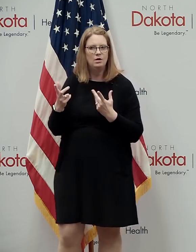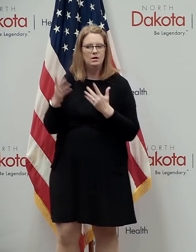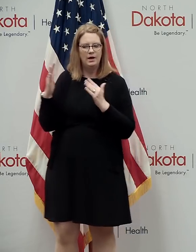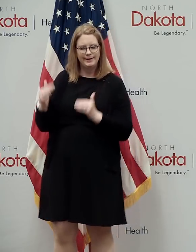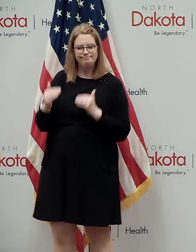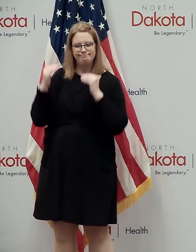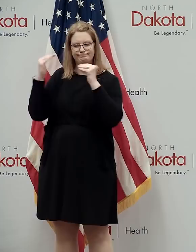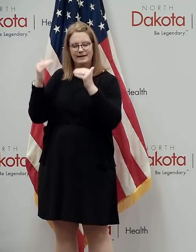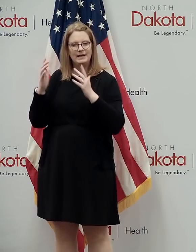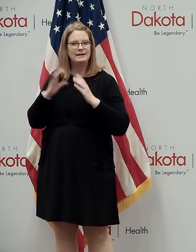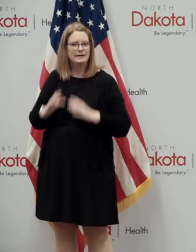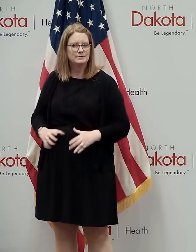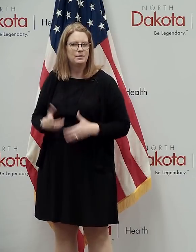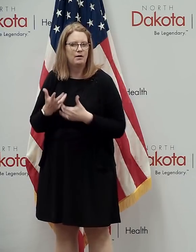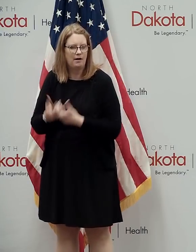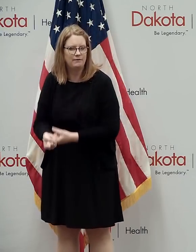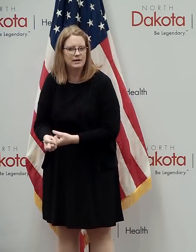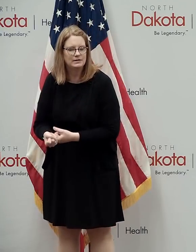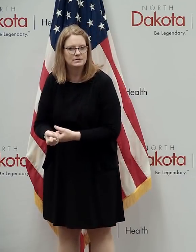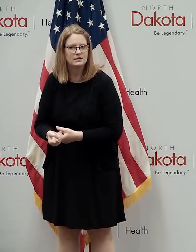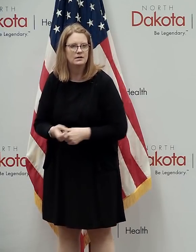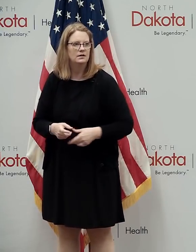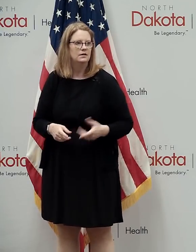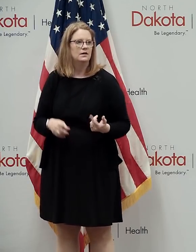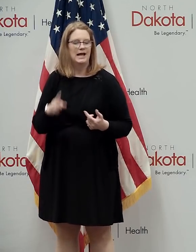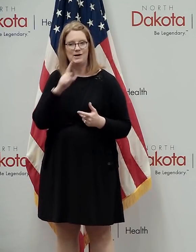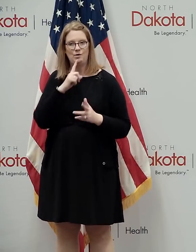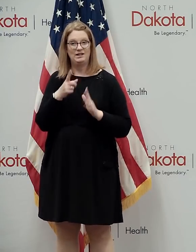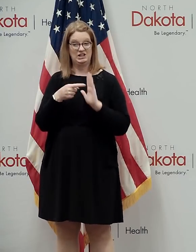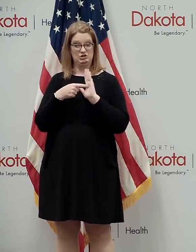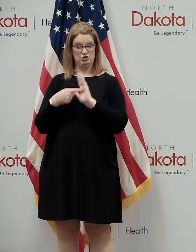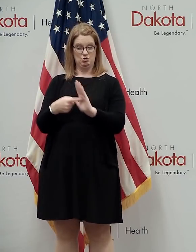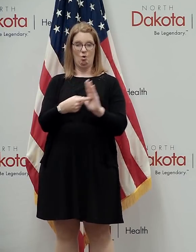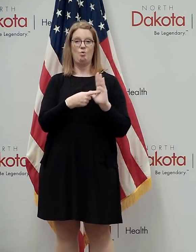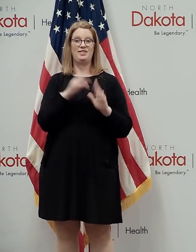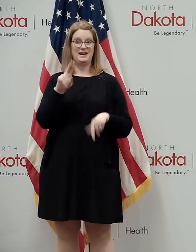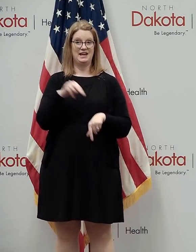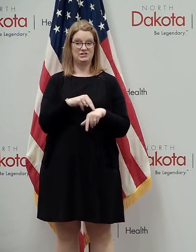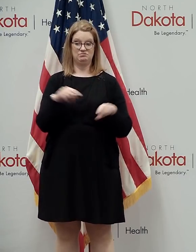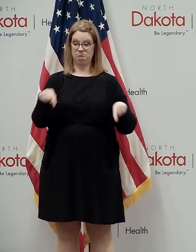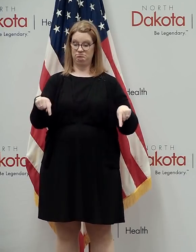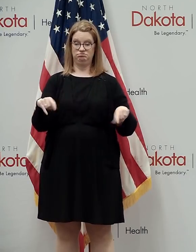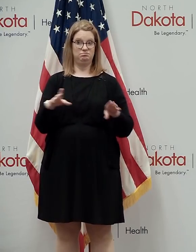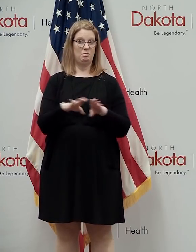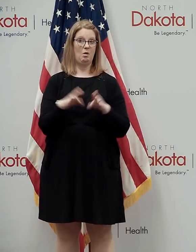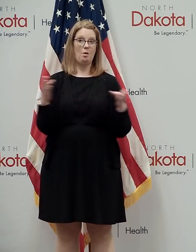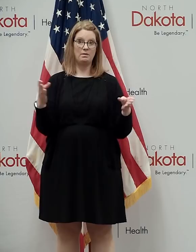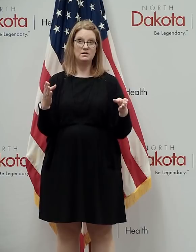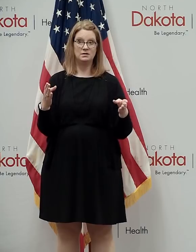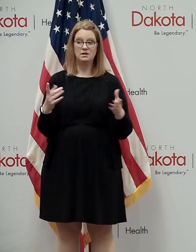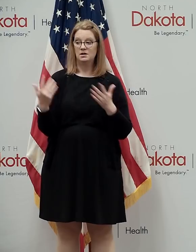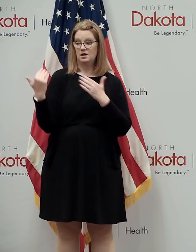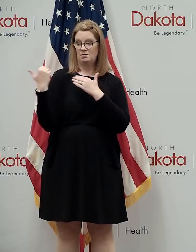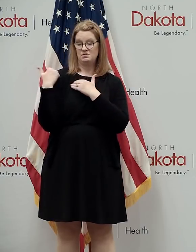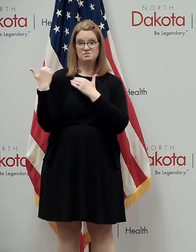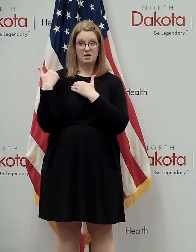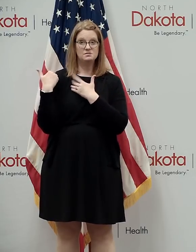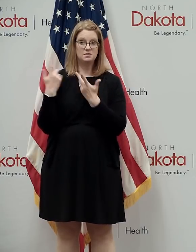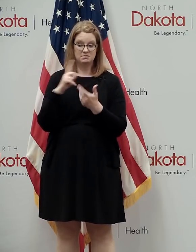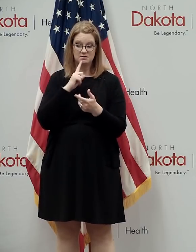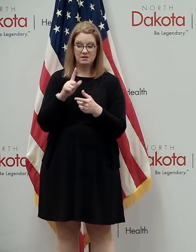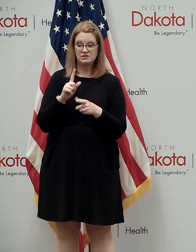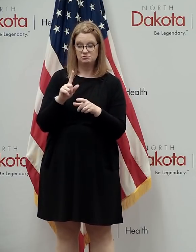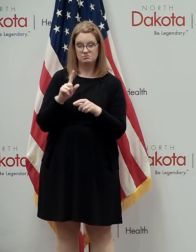confidence. And I'm also really excited about being an example for the rest of the nation that we are open for business and we are responsive to our